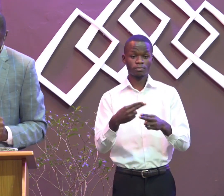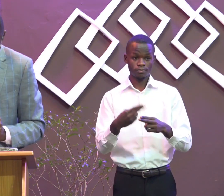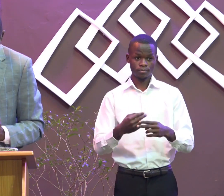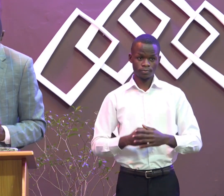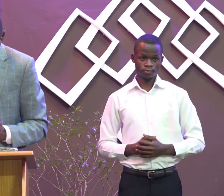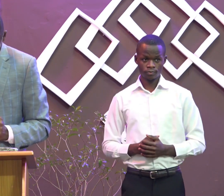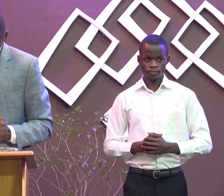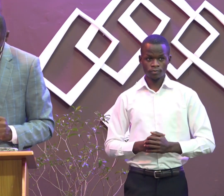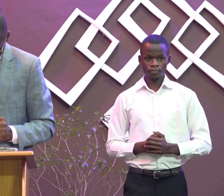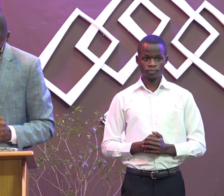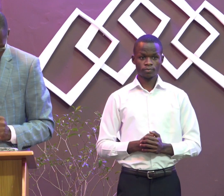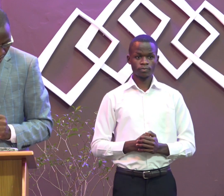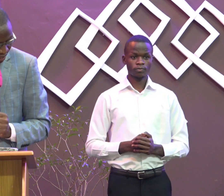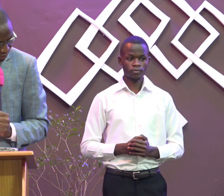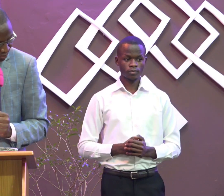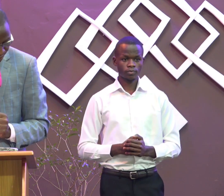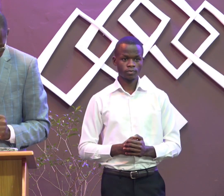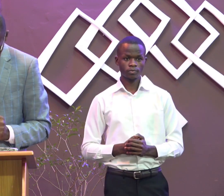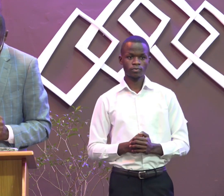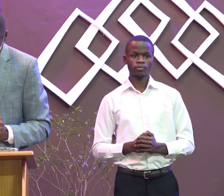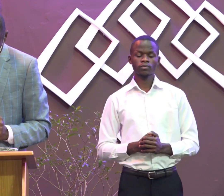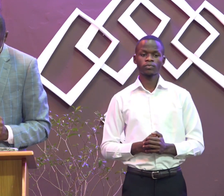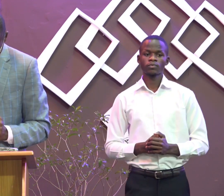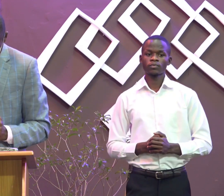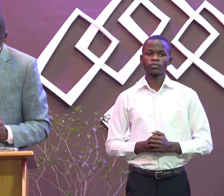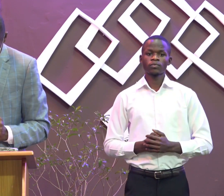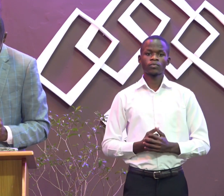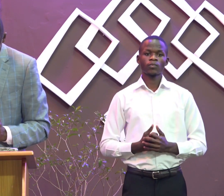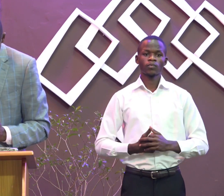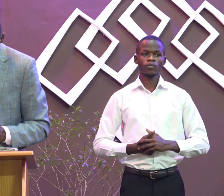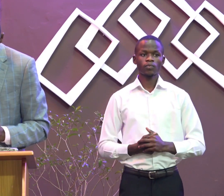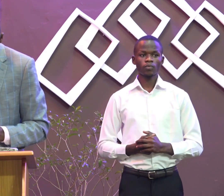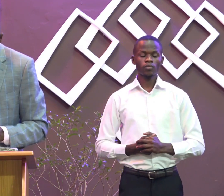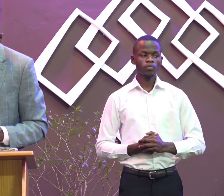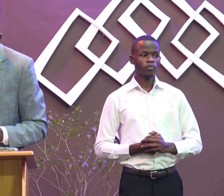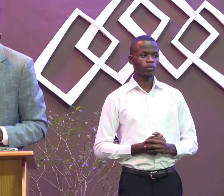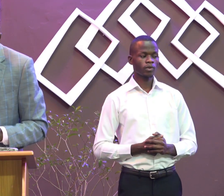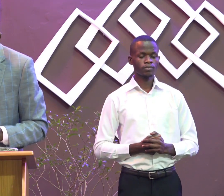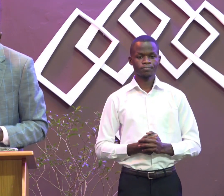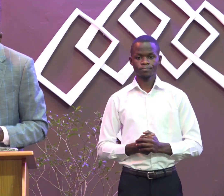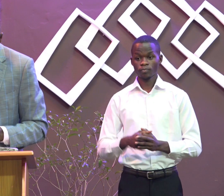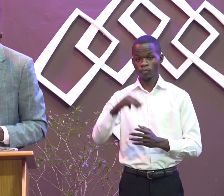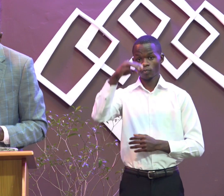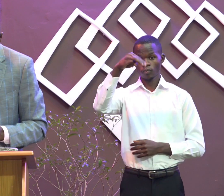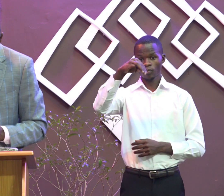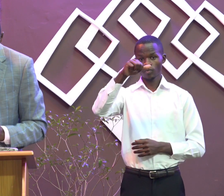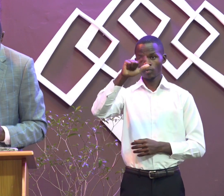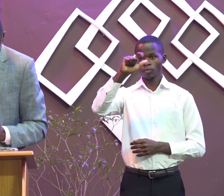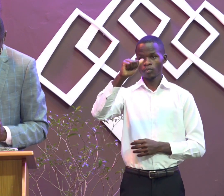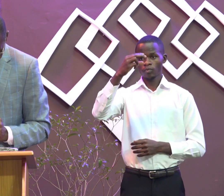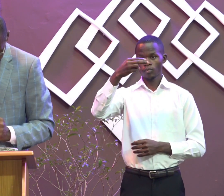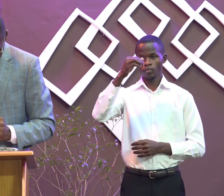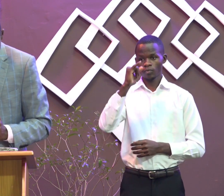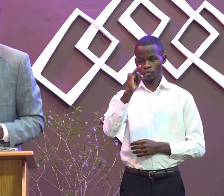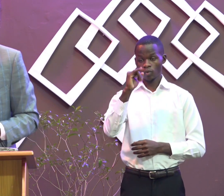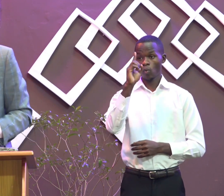Malachi esule y'omukaaga. Amin esule soko linyolo mukaaga. Malachi chapter 1 and verse